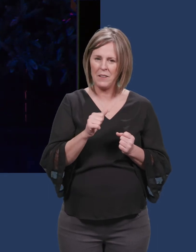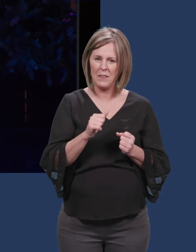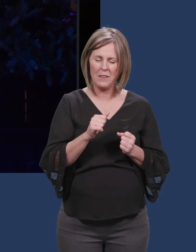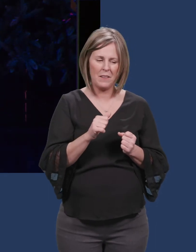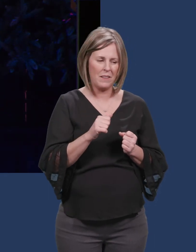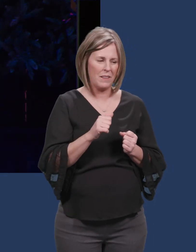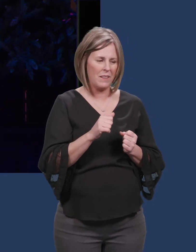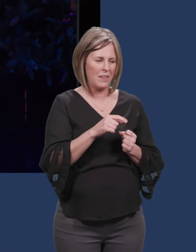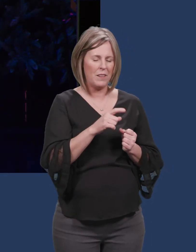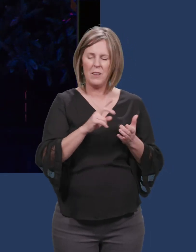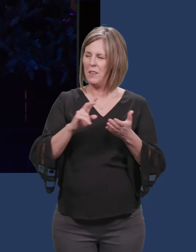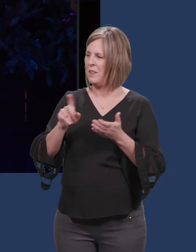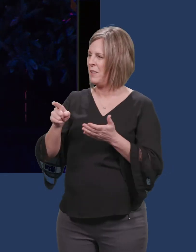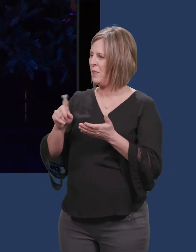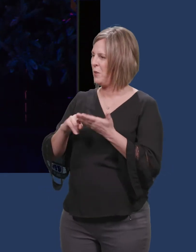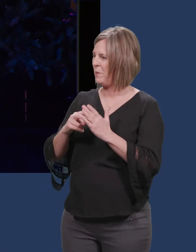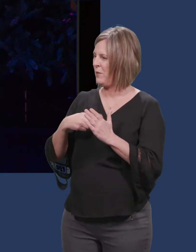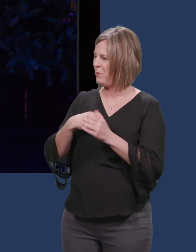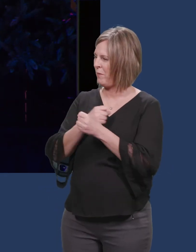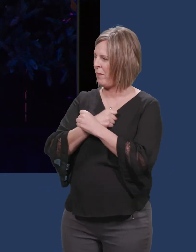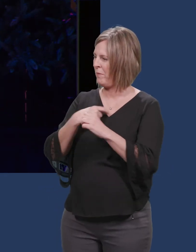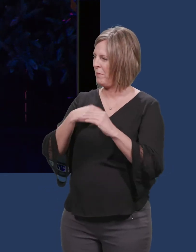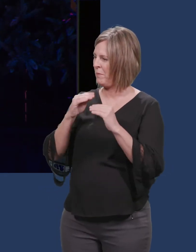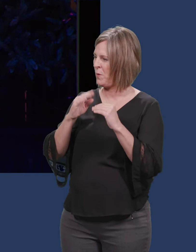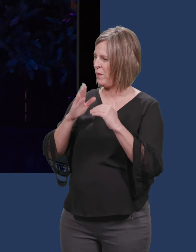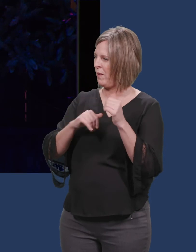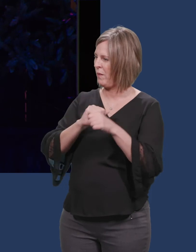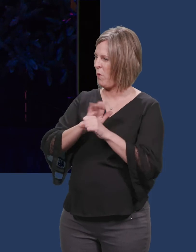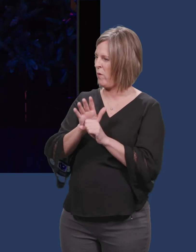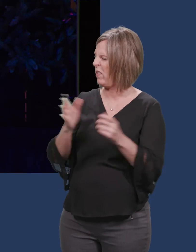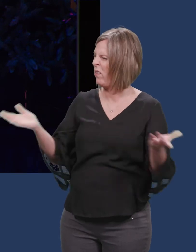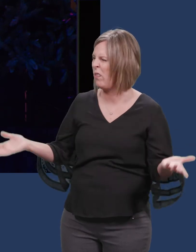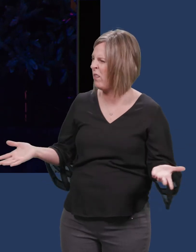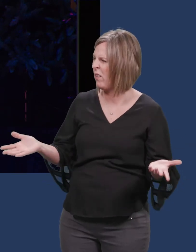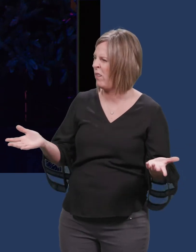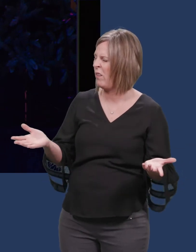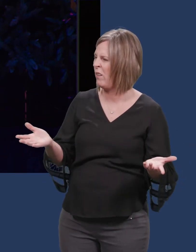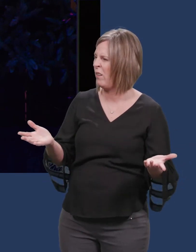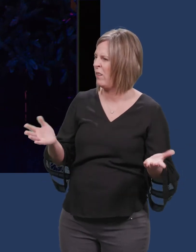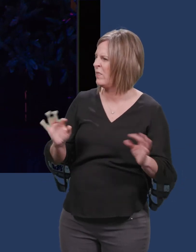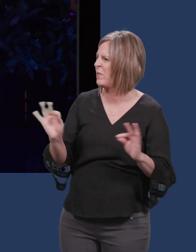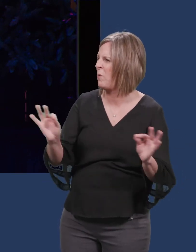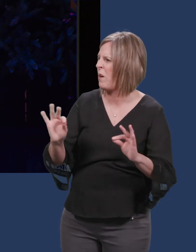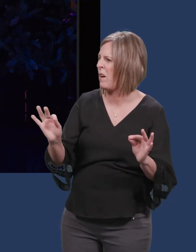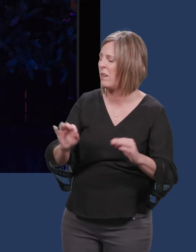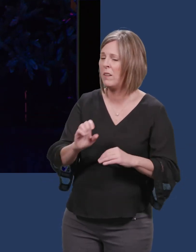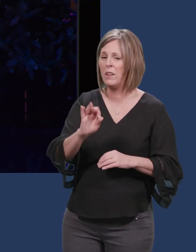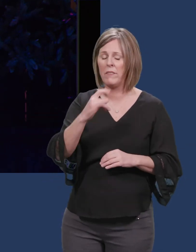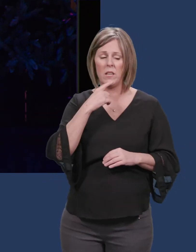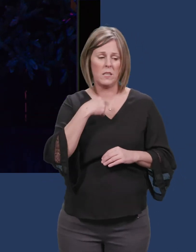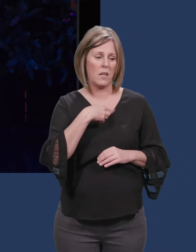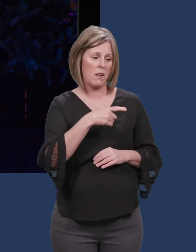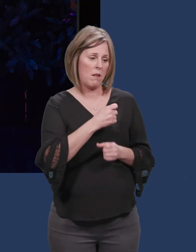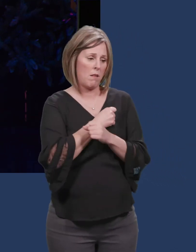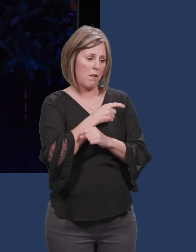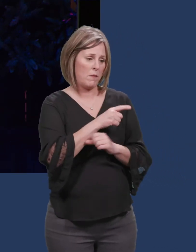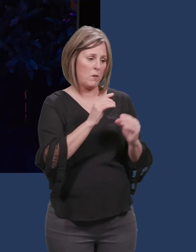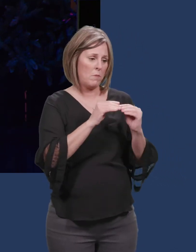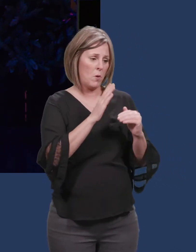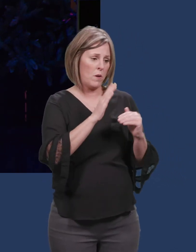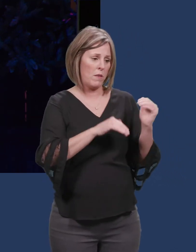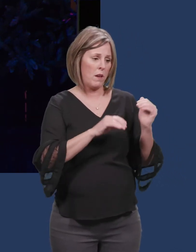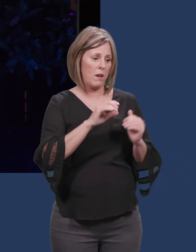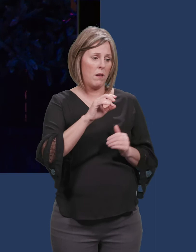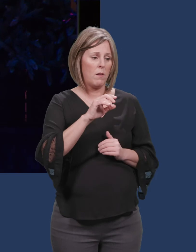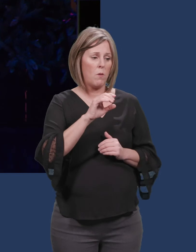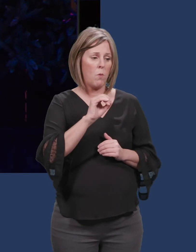than COVID? But if I told her I loved her more than vanilla Oreos dipped in Nutella, then she